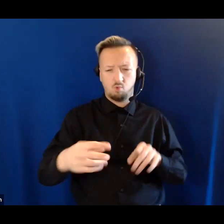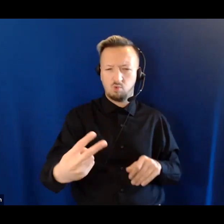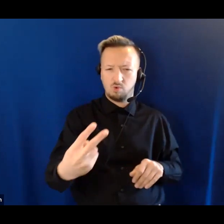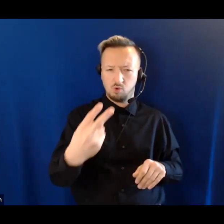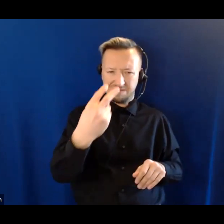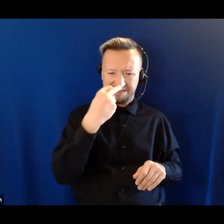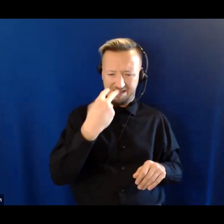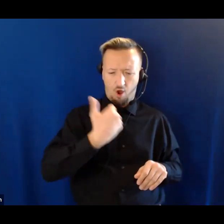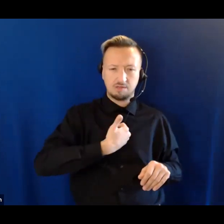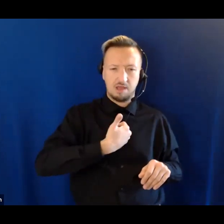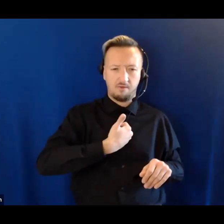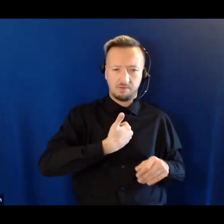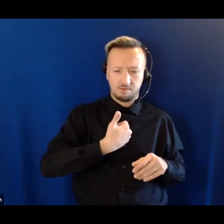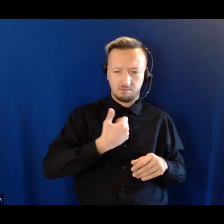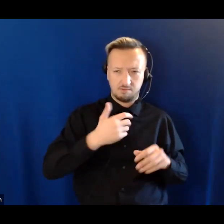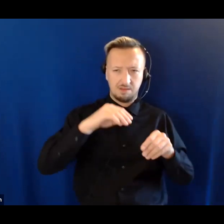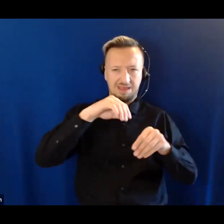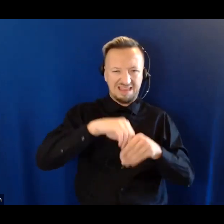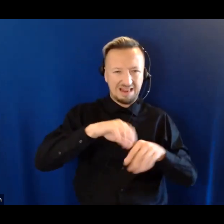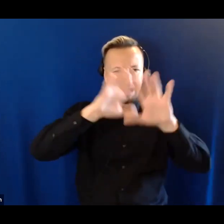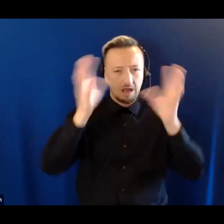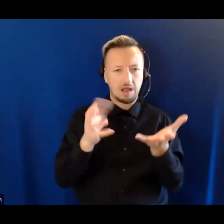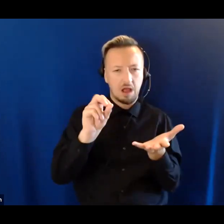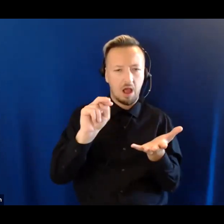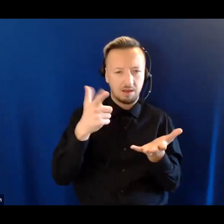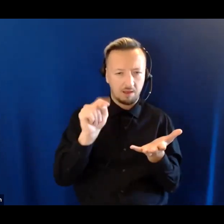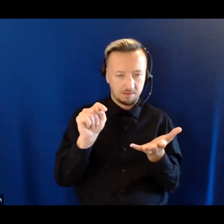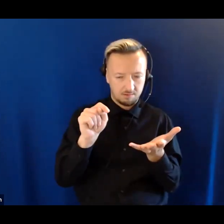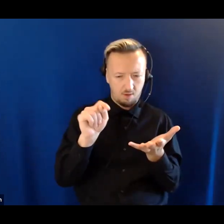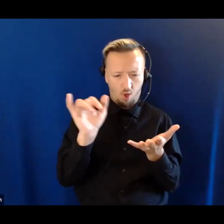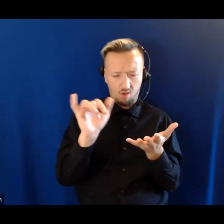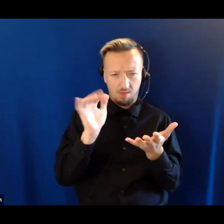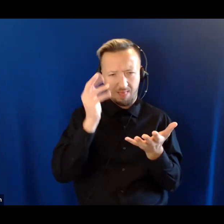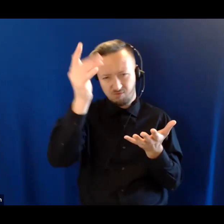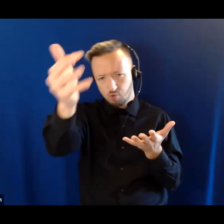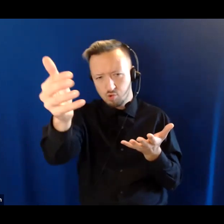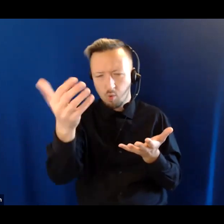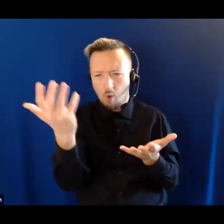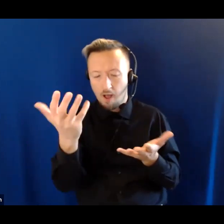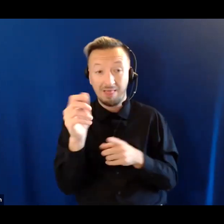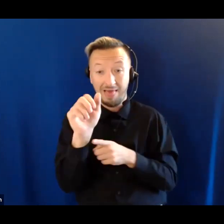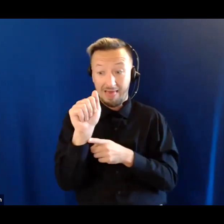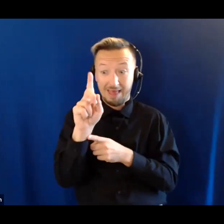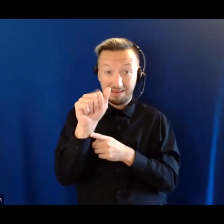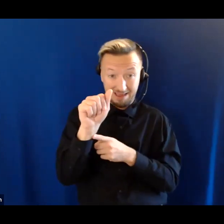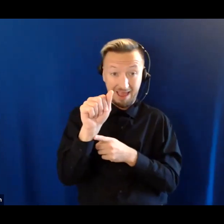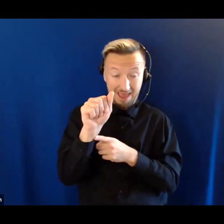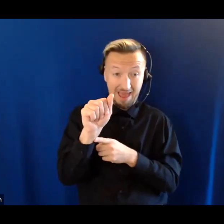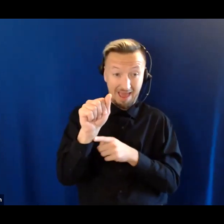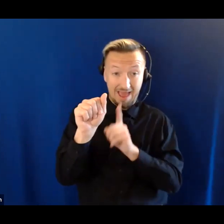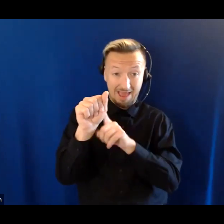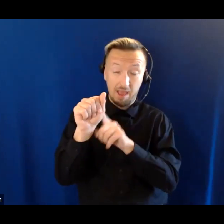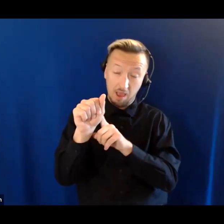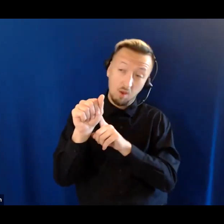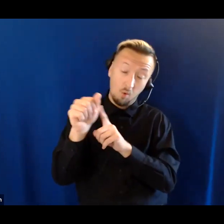a context and also think about what it looks like going forward. The ADA itself, although it's something that we should